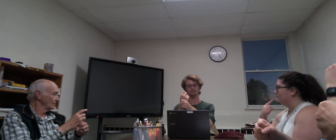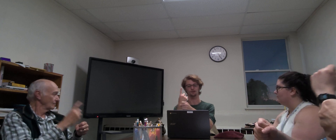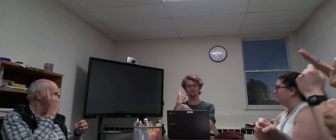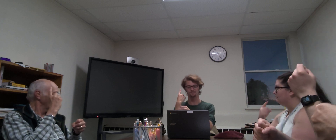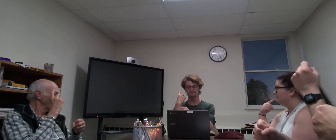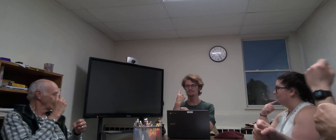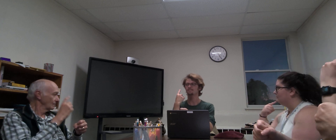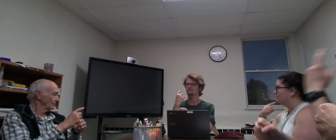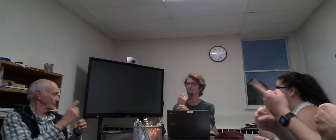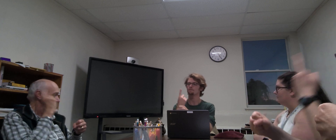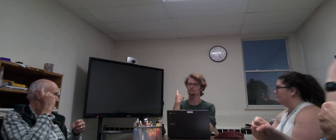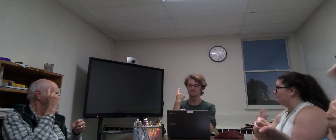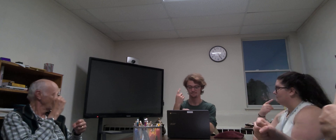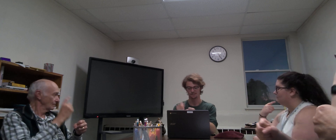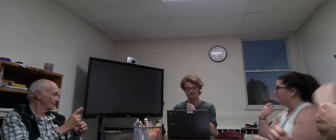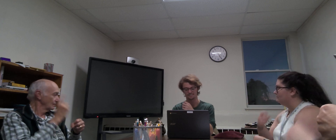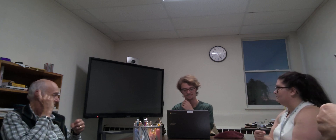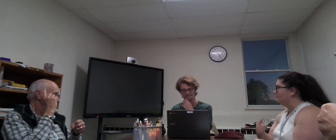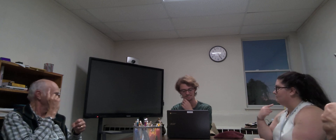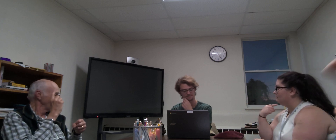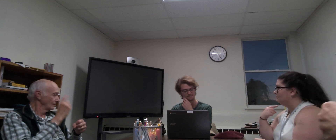ago. Here we go. Excellent.